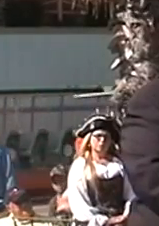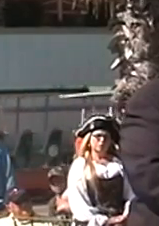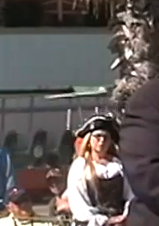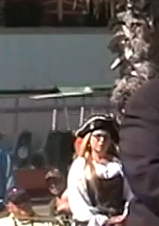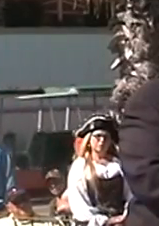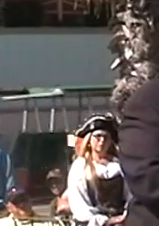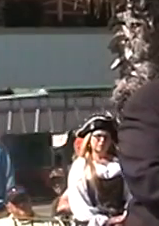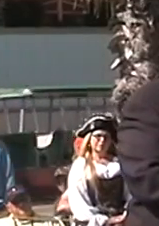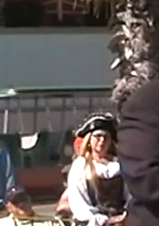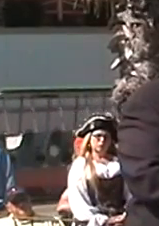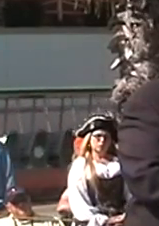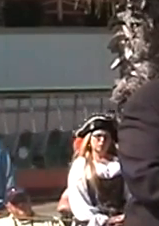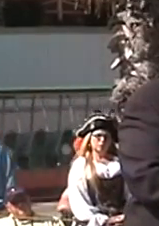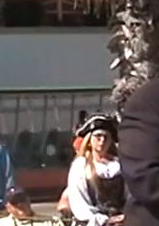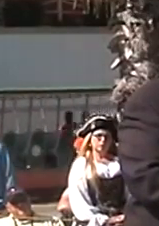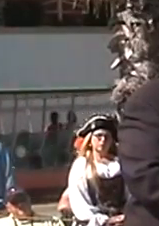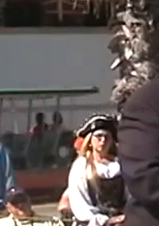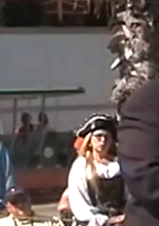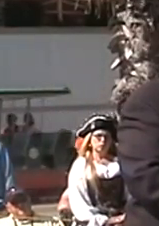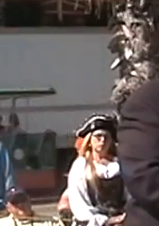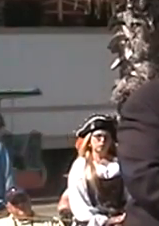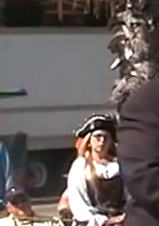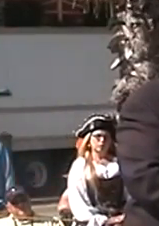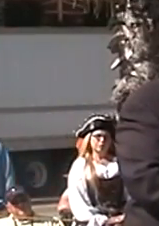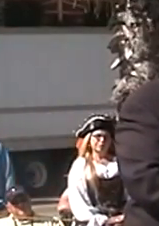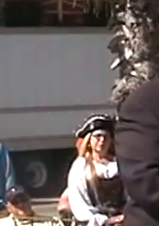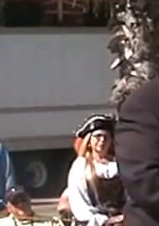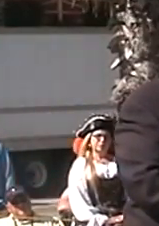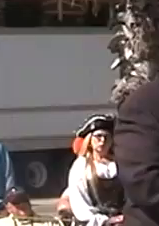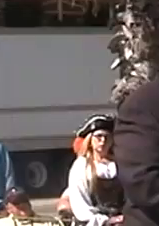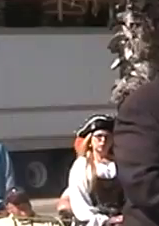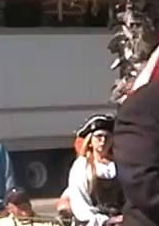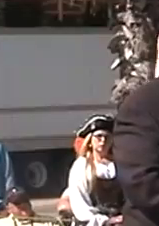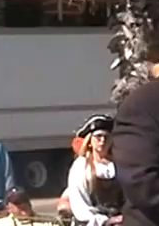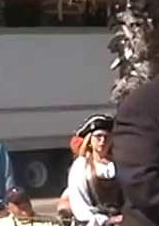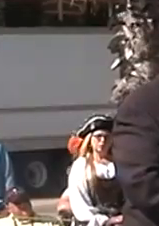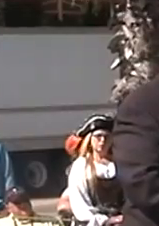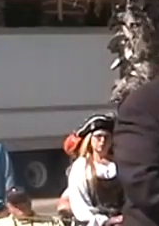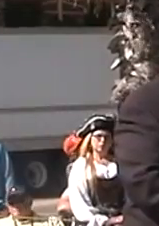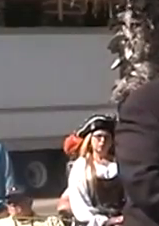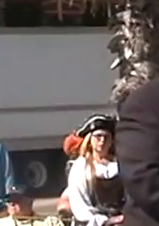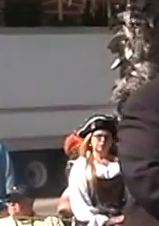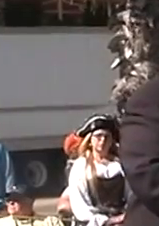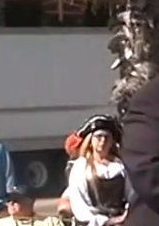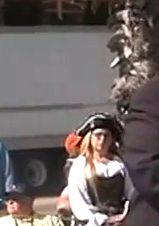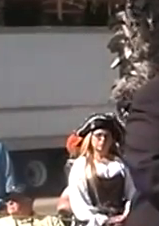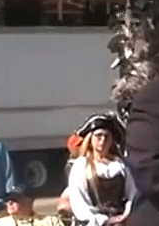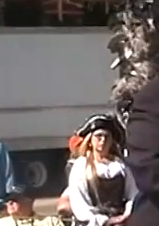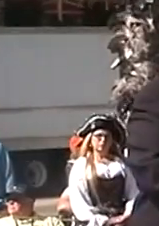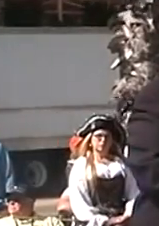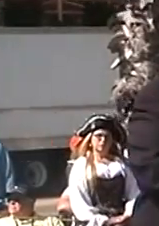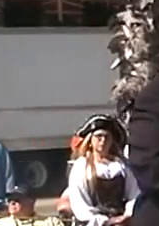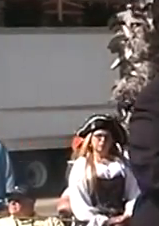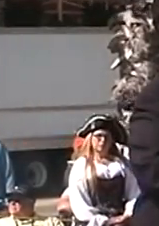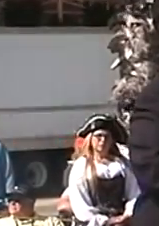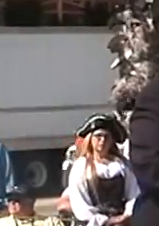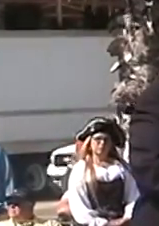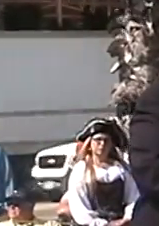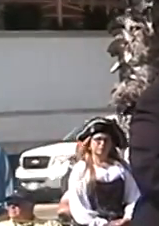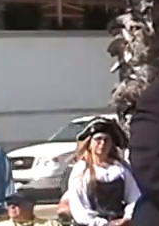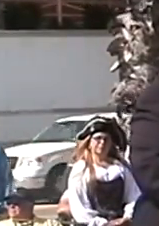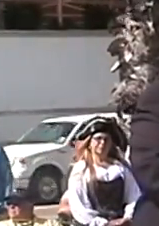military government titles upon his death at the Convento de San Francisco de Valladolid in